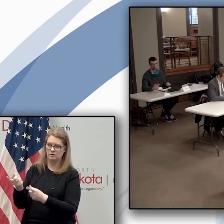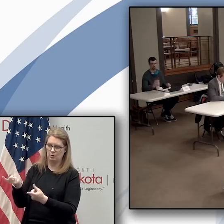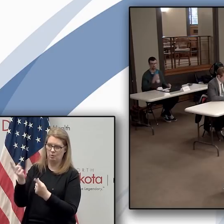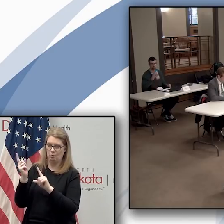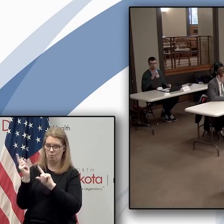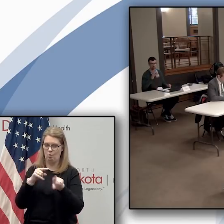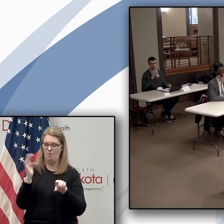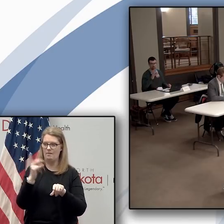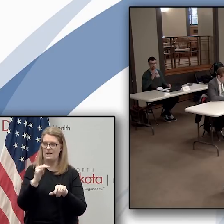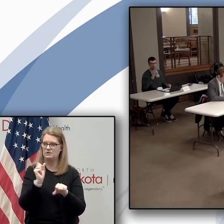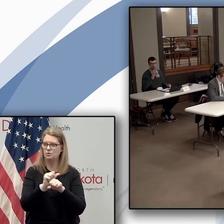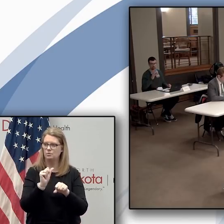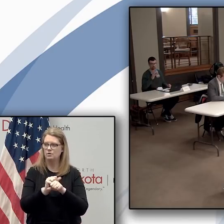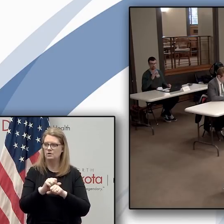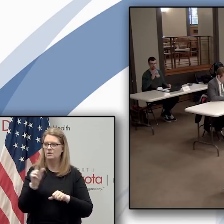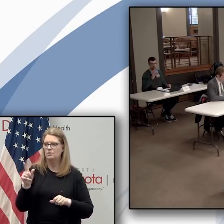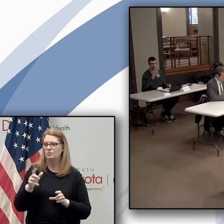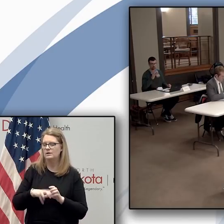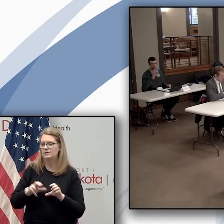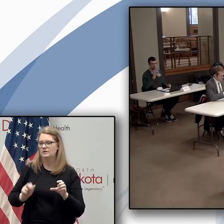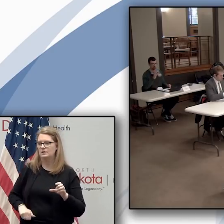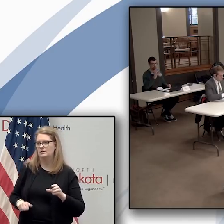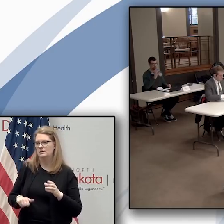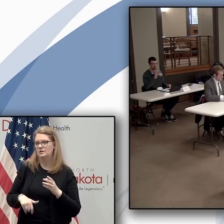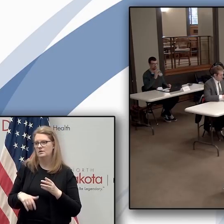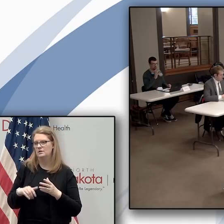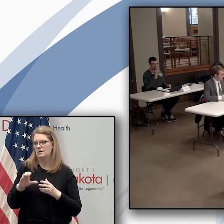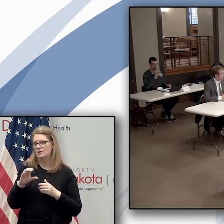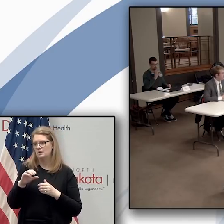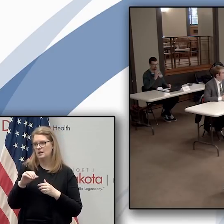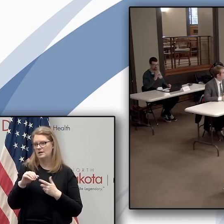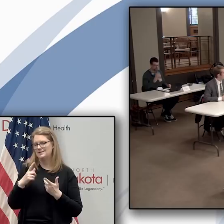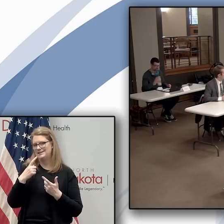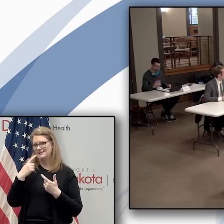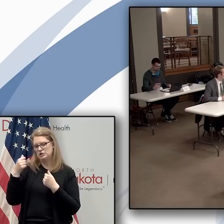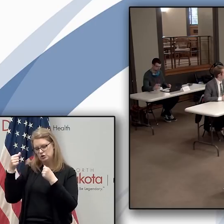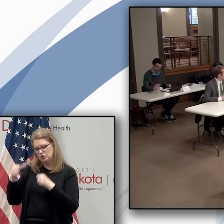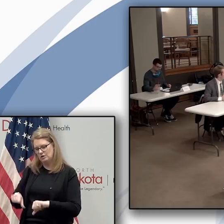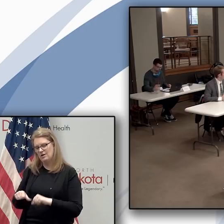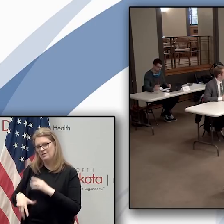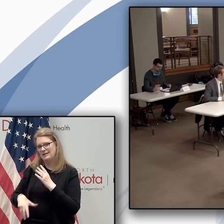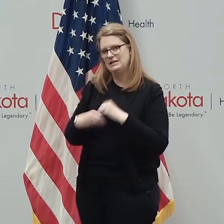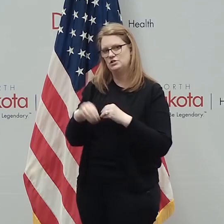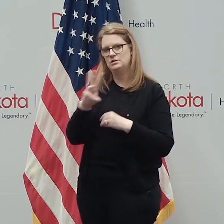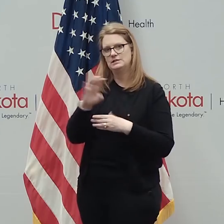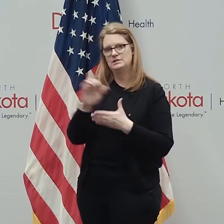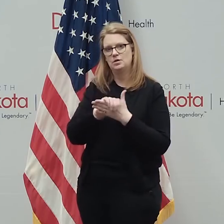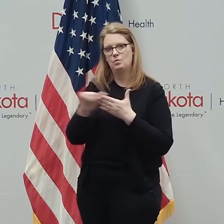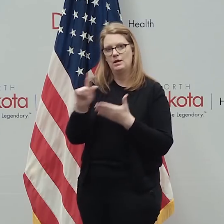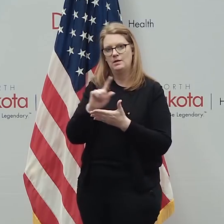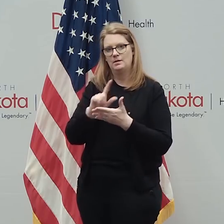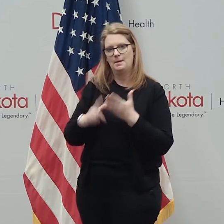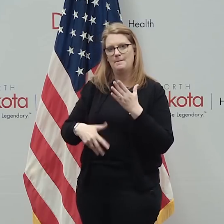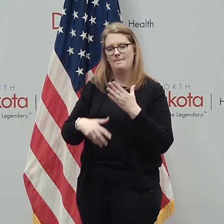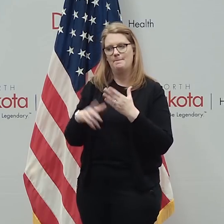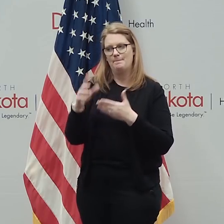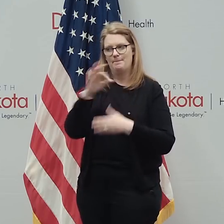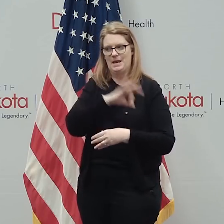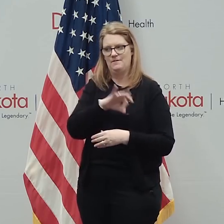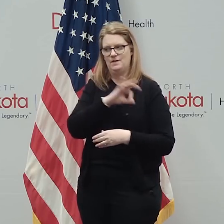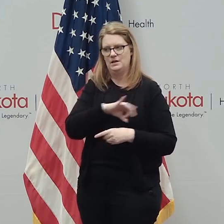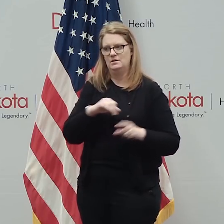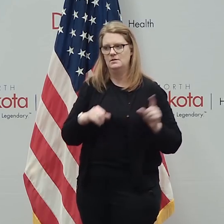you consider opting out of the extra $600 weekly benefit that the federal government had approved? I think